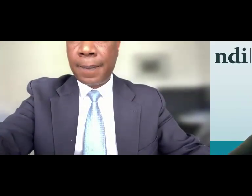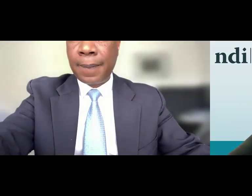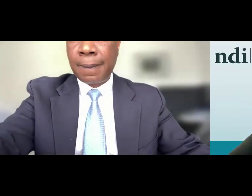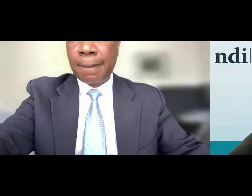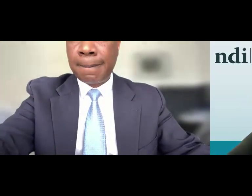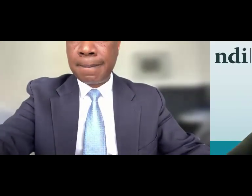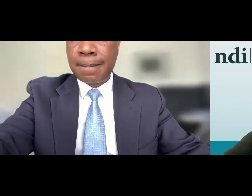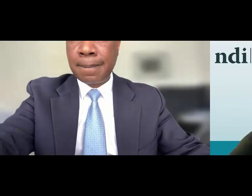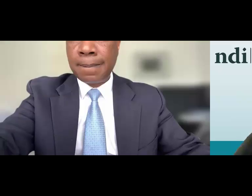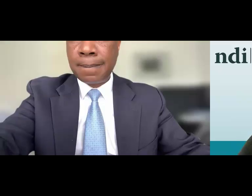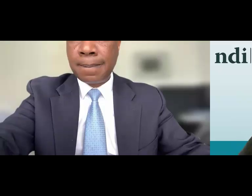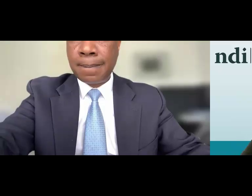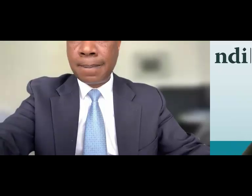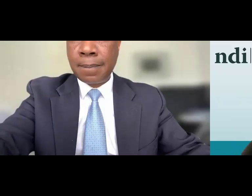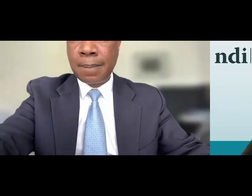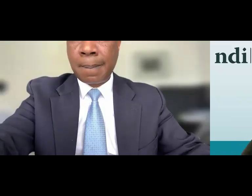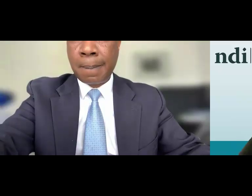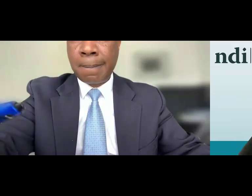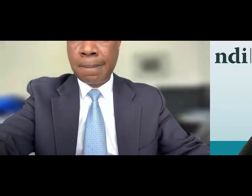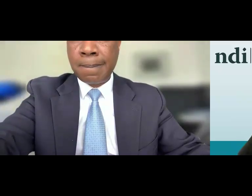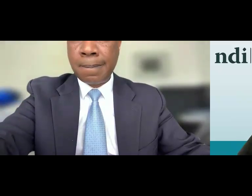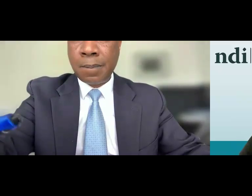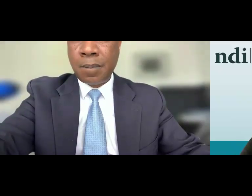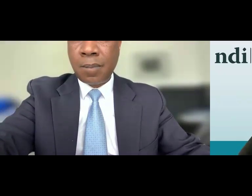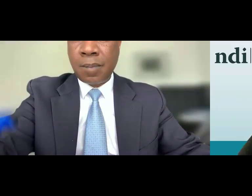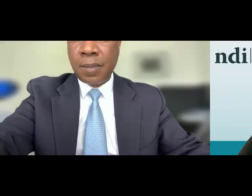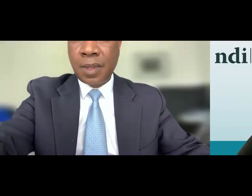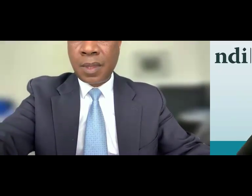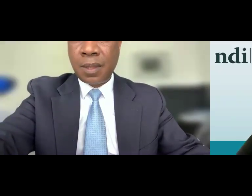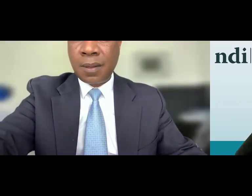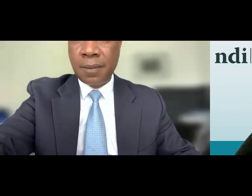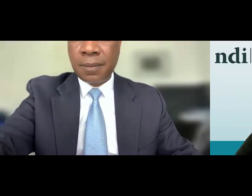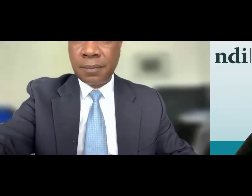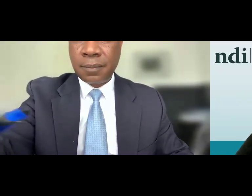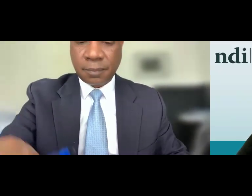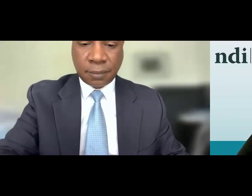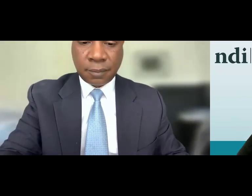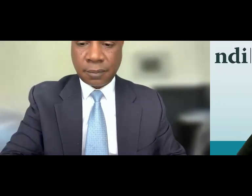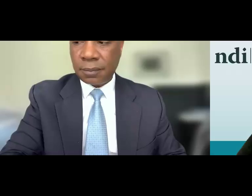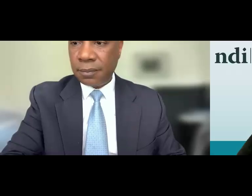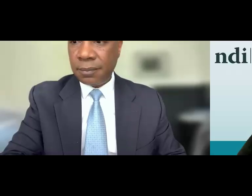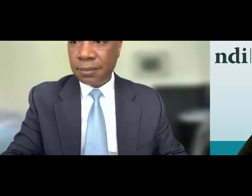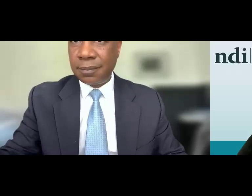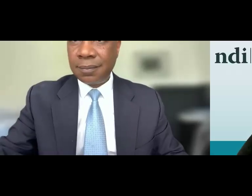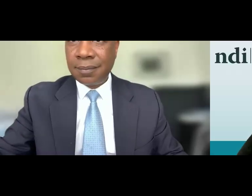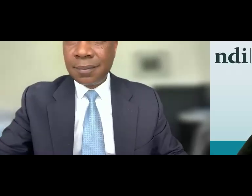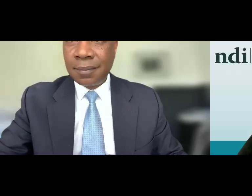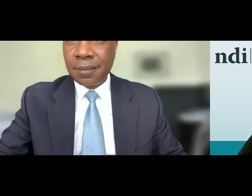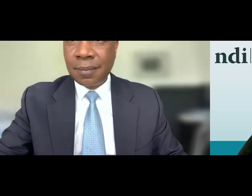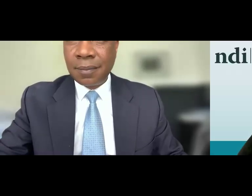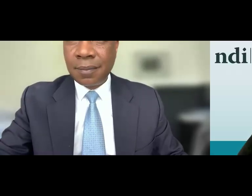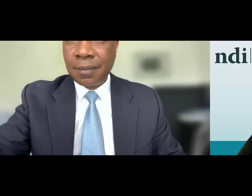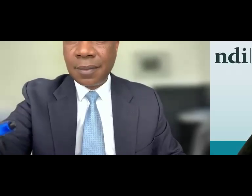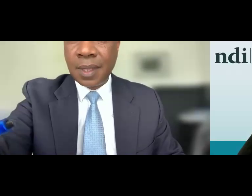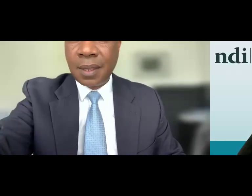Over to you, Ruth. You can see. All right. Great. Hello, everyone. I'm Ruth Chavez.